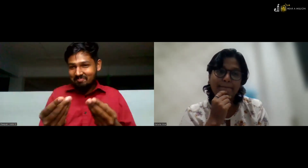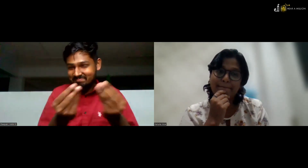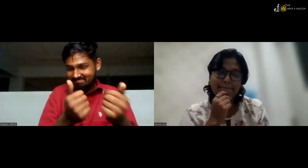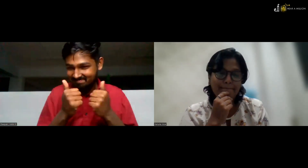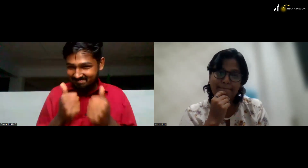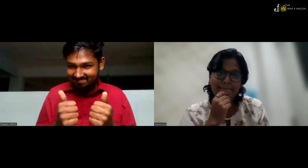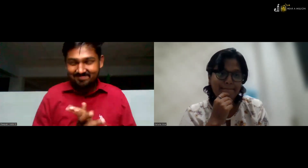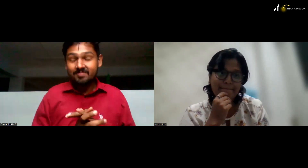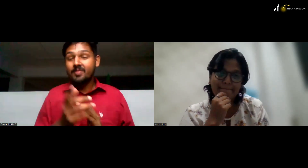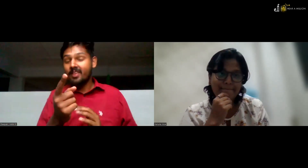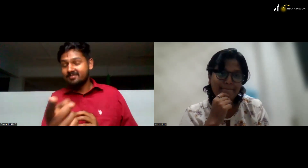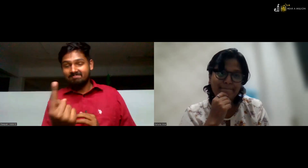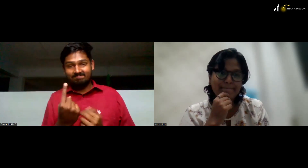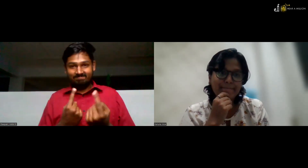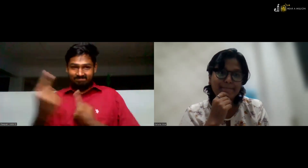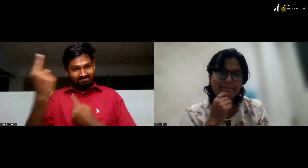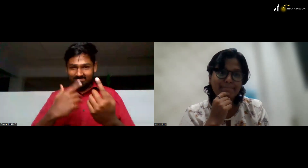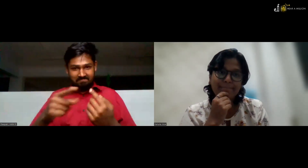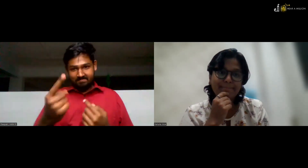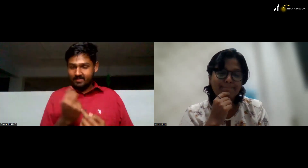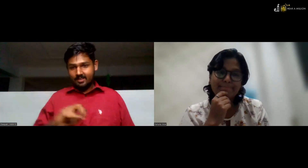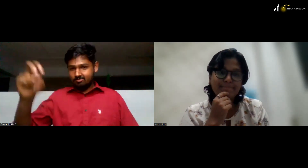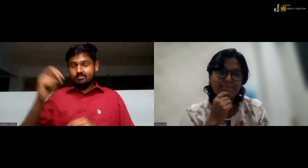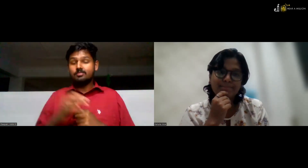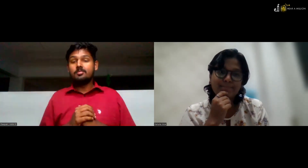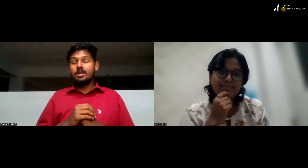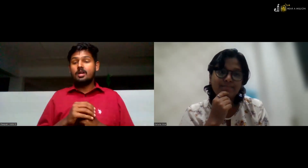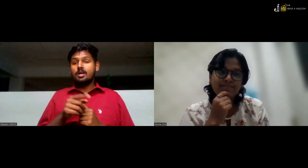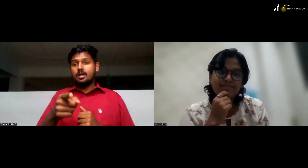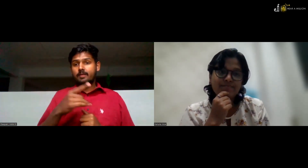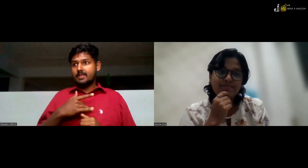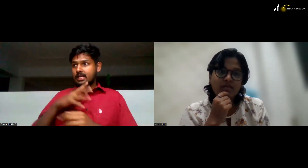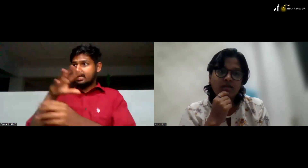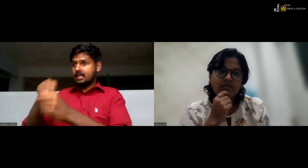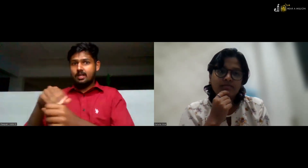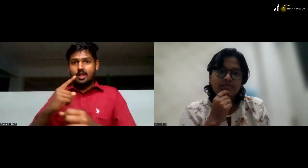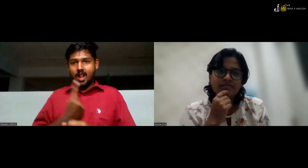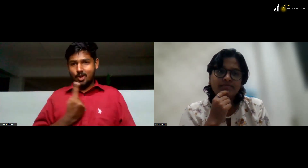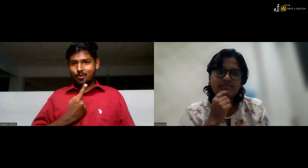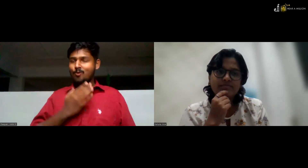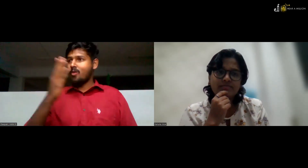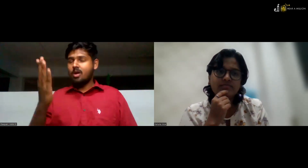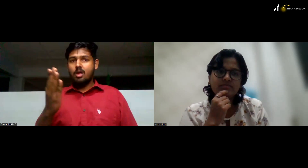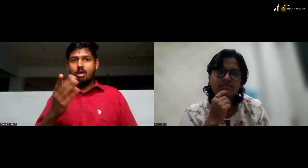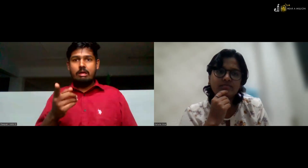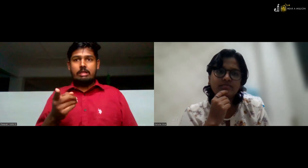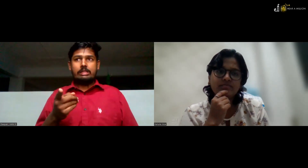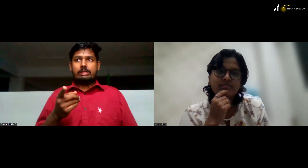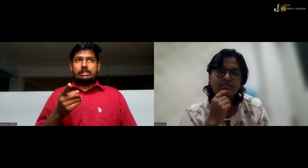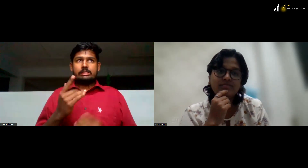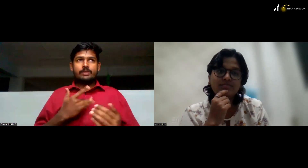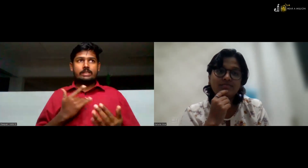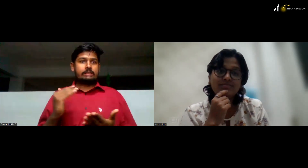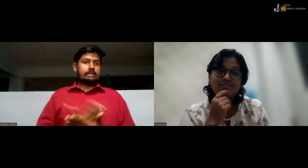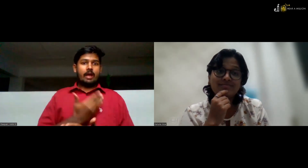and explain them, and they might start traveling solo. So when you travel, and when you